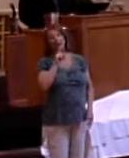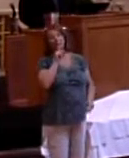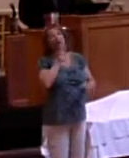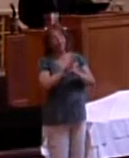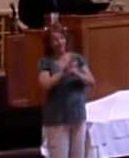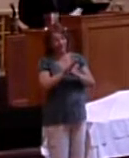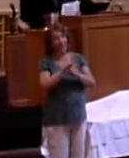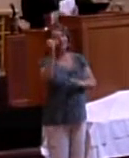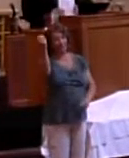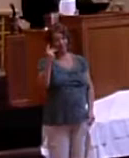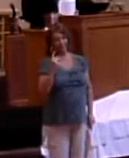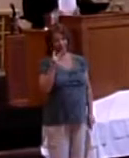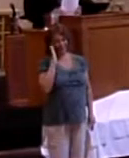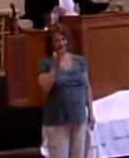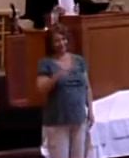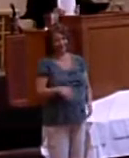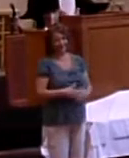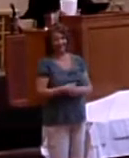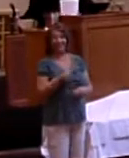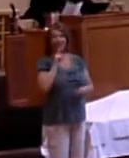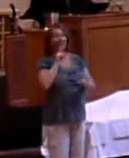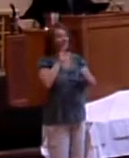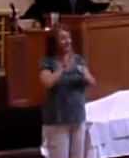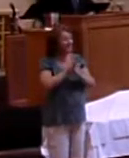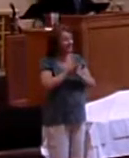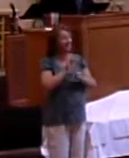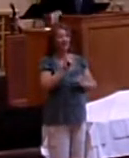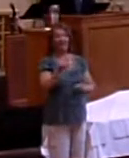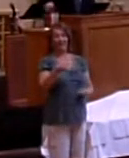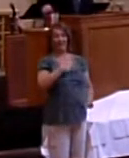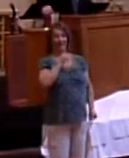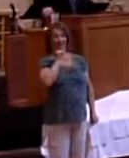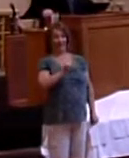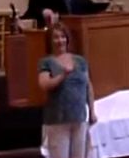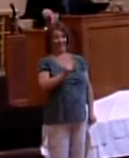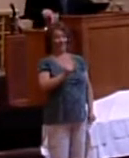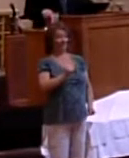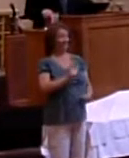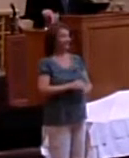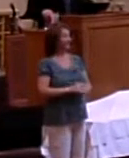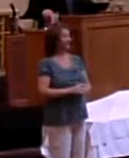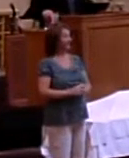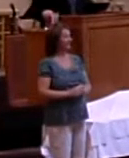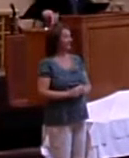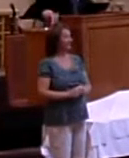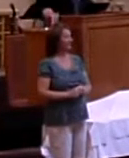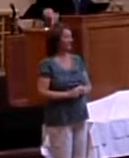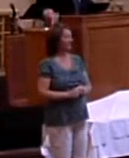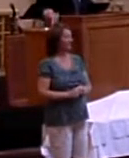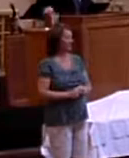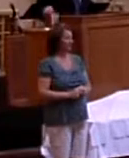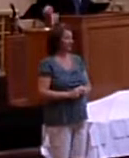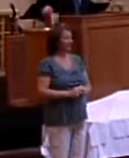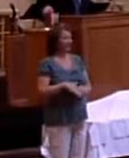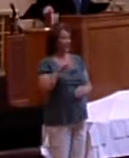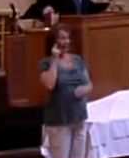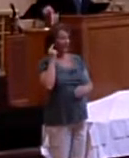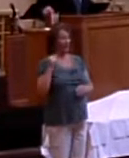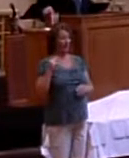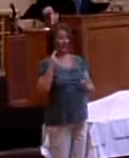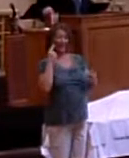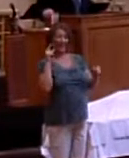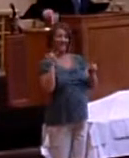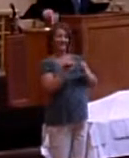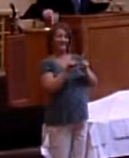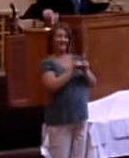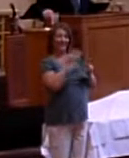coming back. I assure you, I am not as golden as he is and